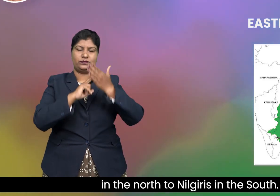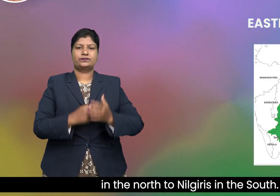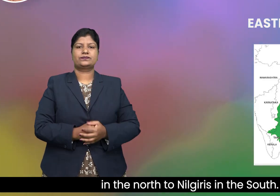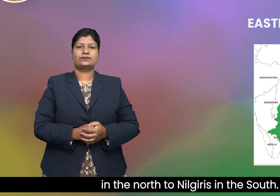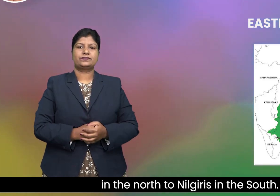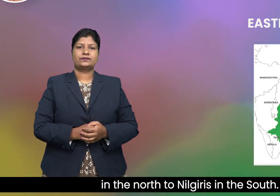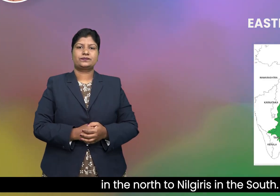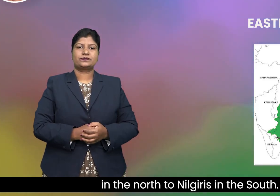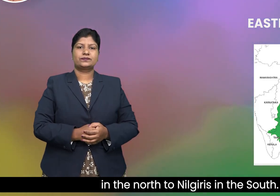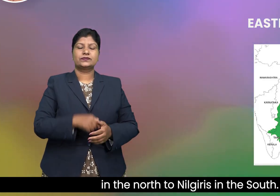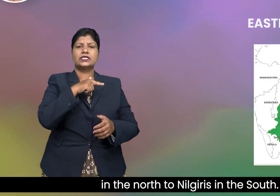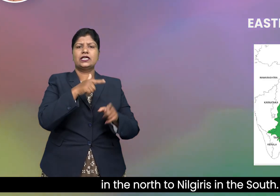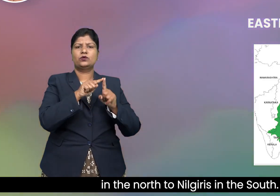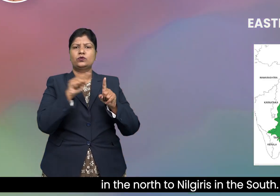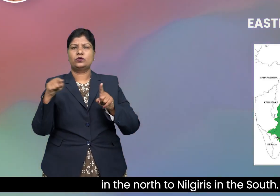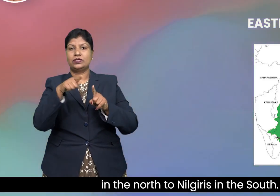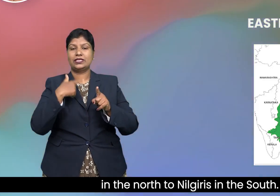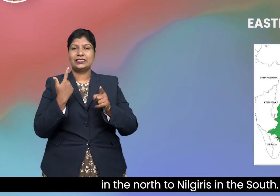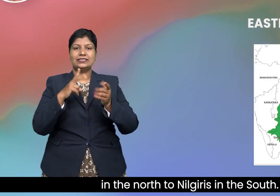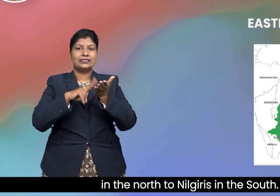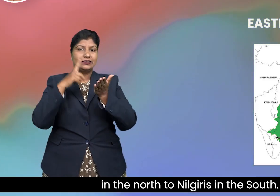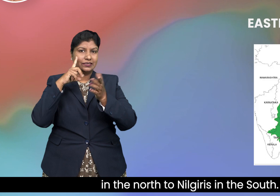to Nilgiris in the south